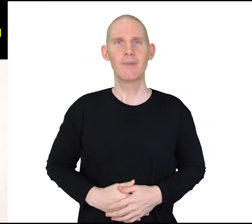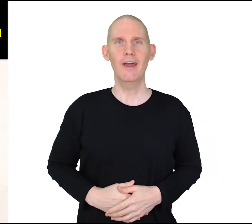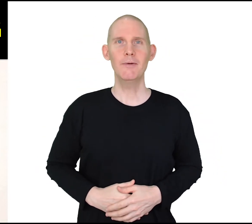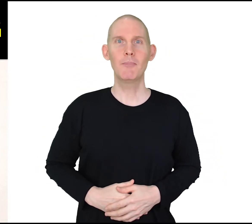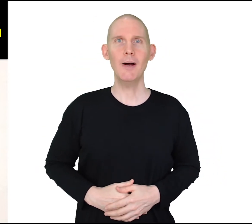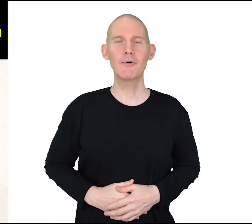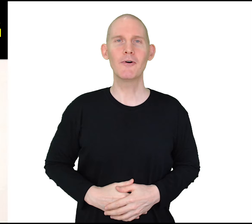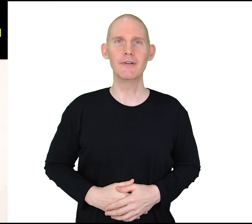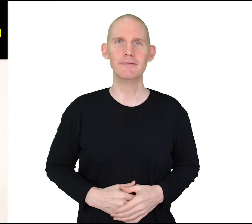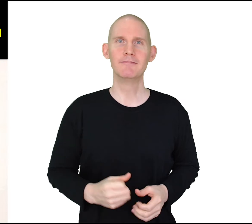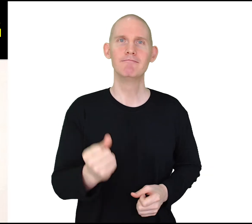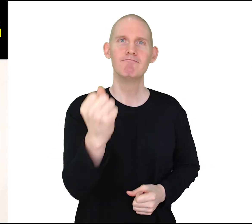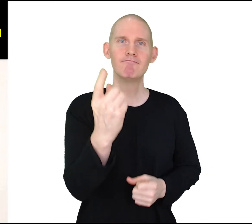And popcorn.